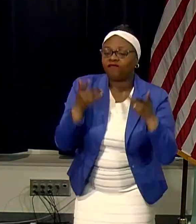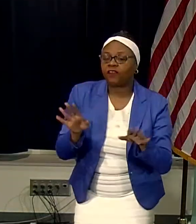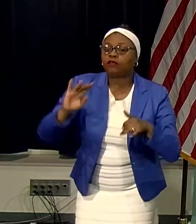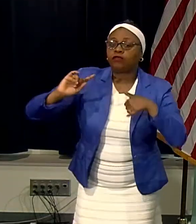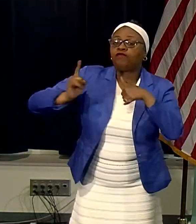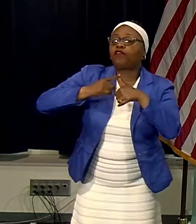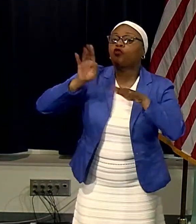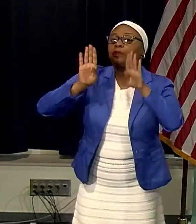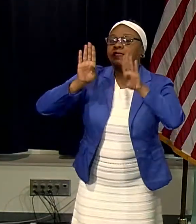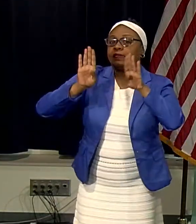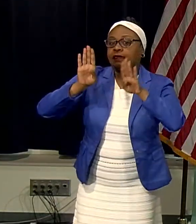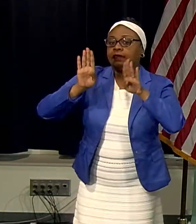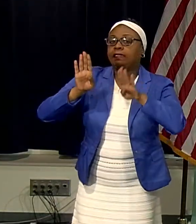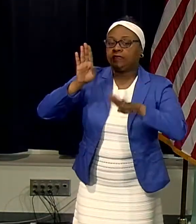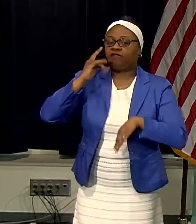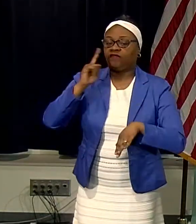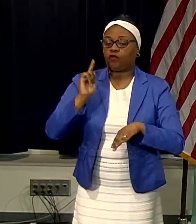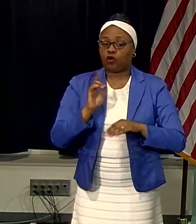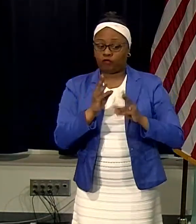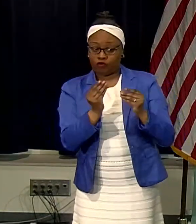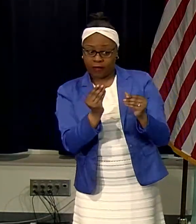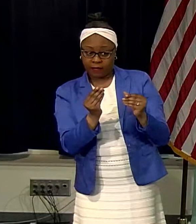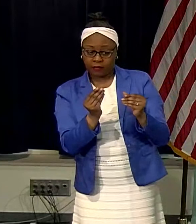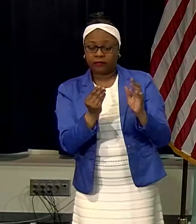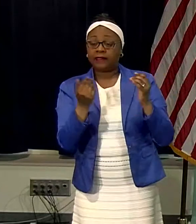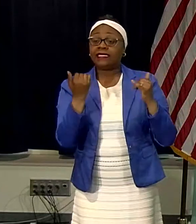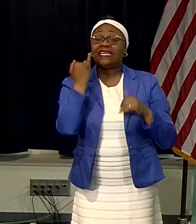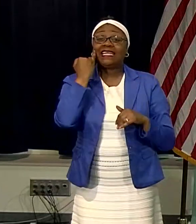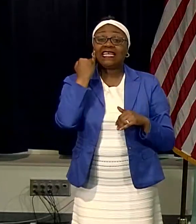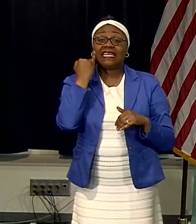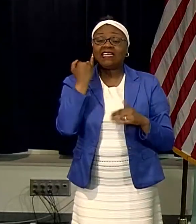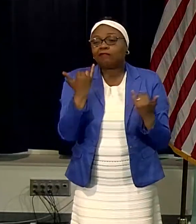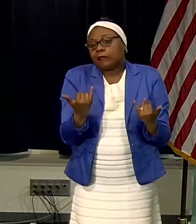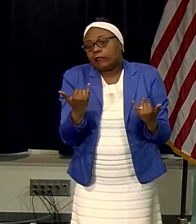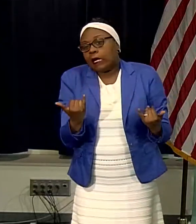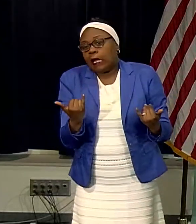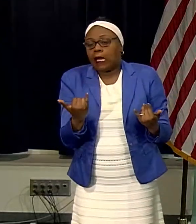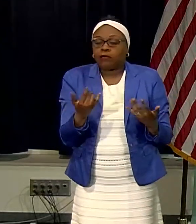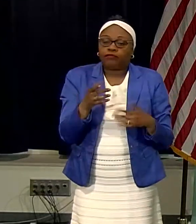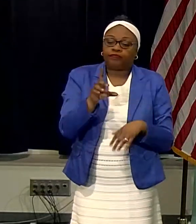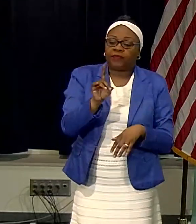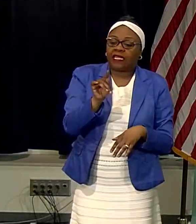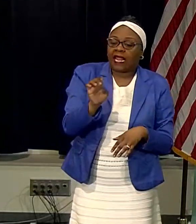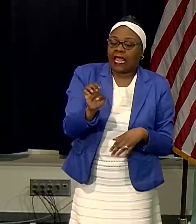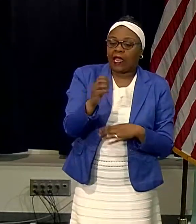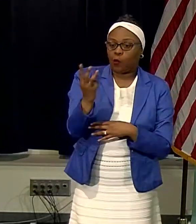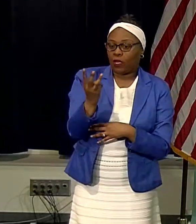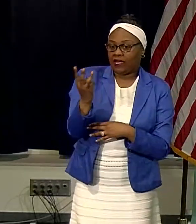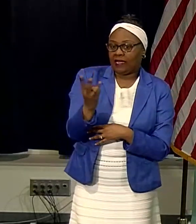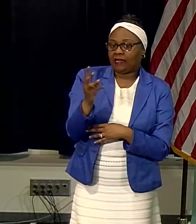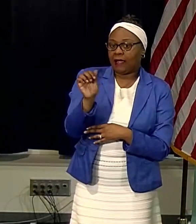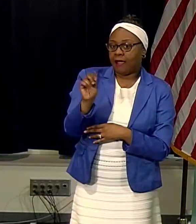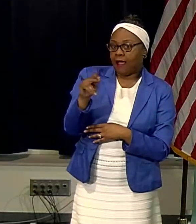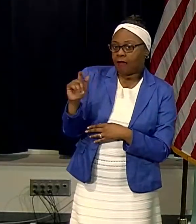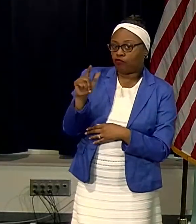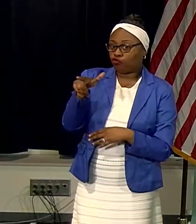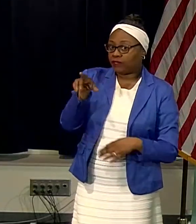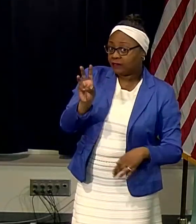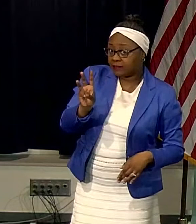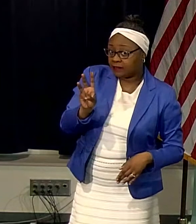property. So if a property is set to be listed for today, Wednesday the 26th,